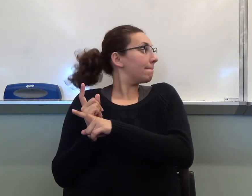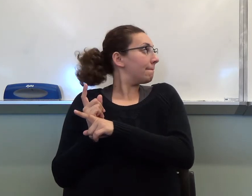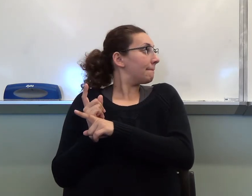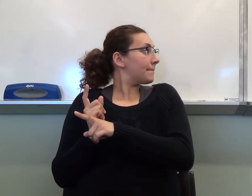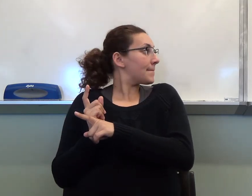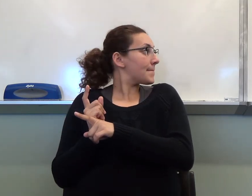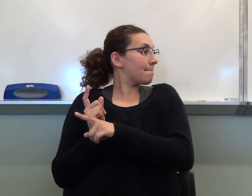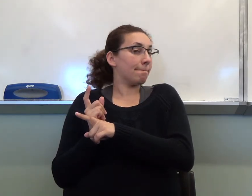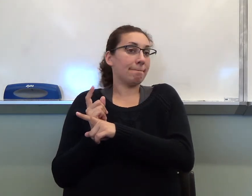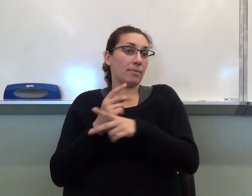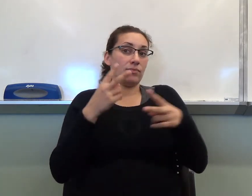by 5,